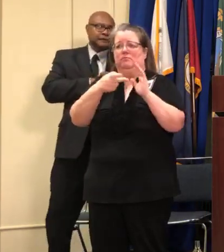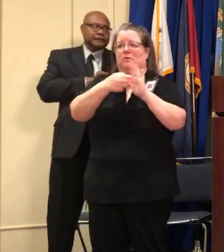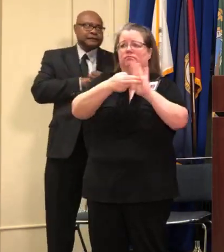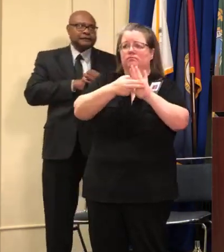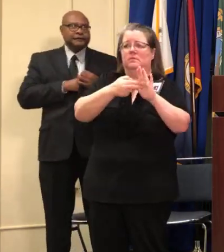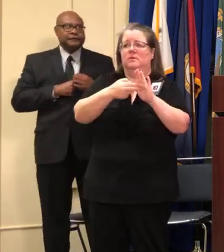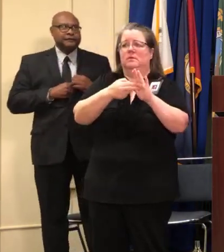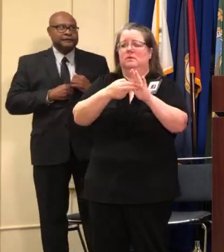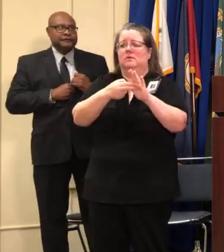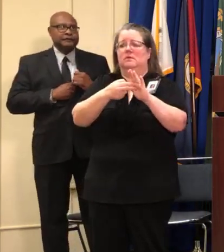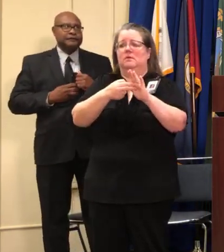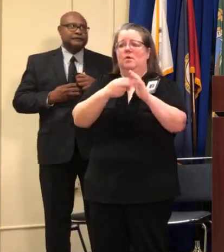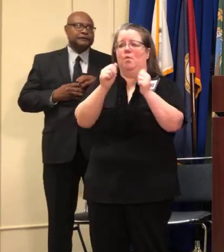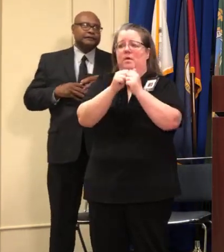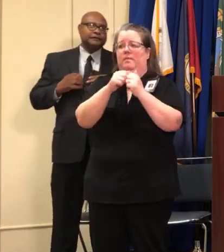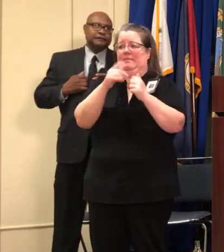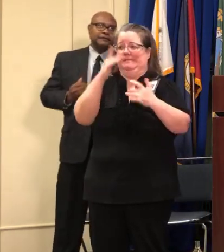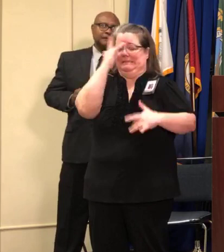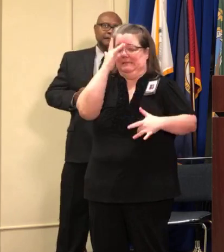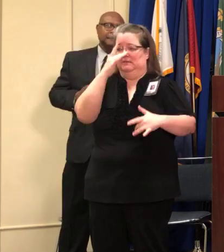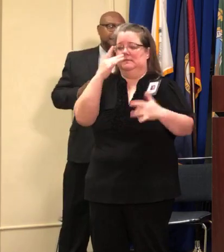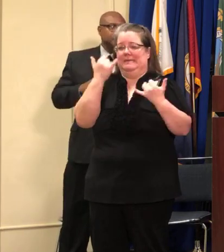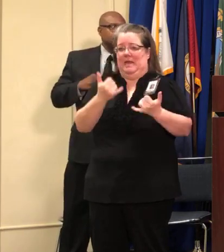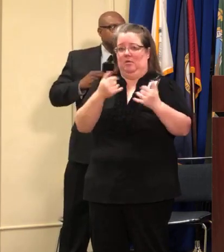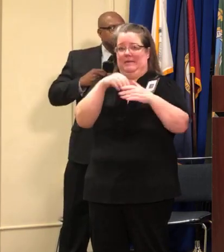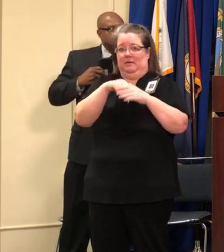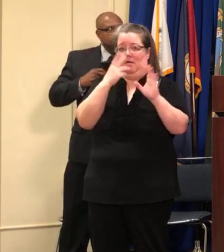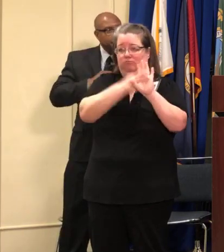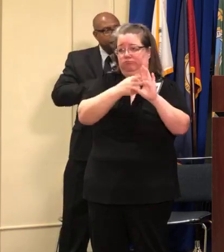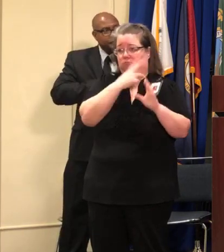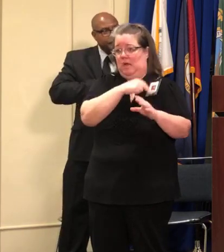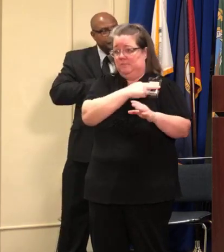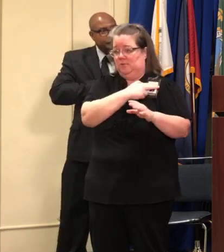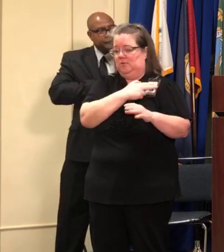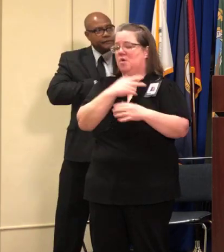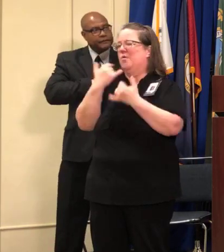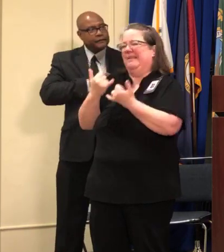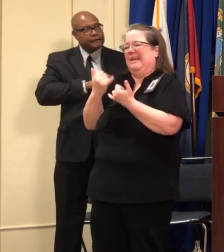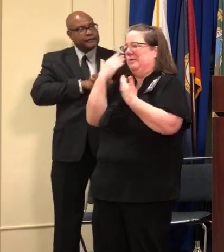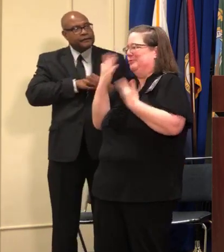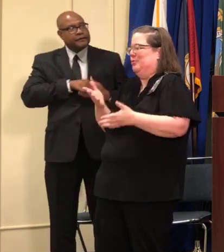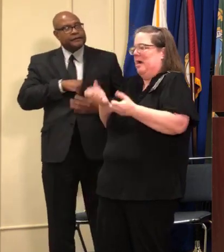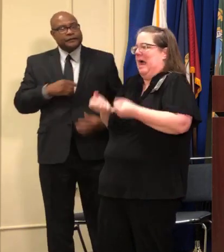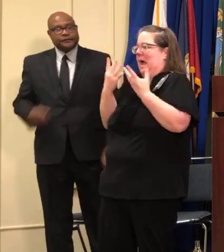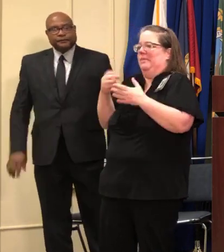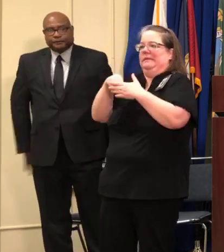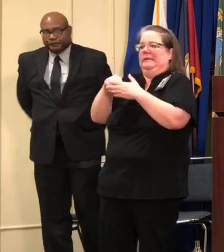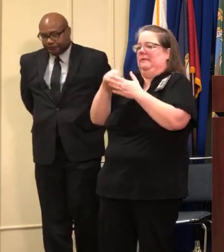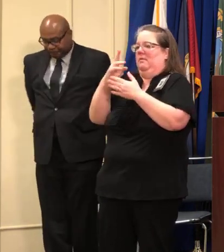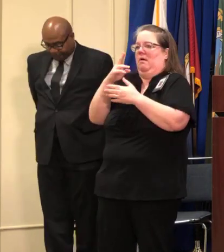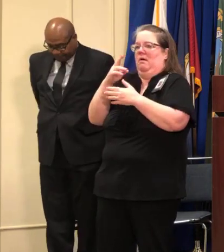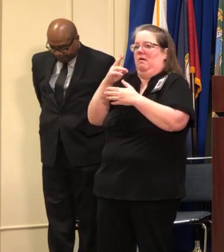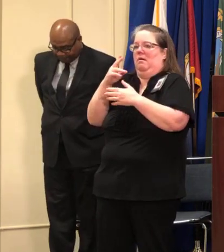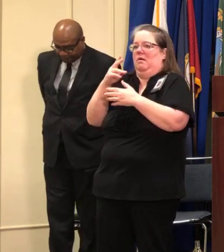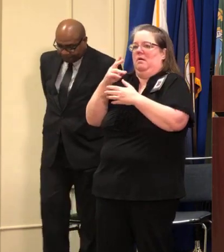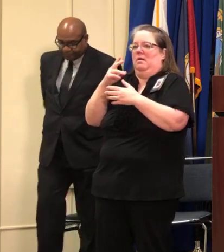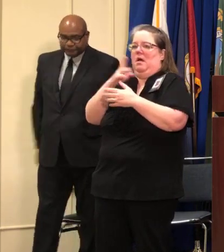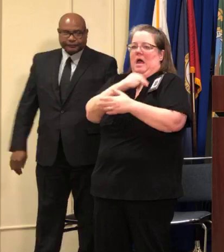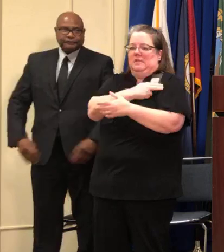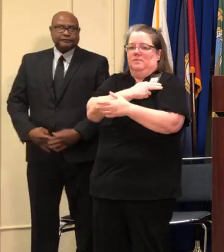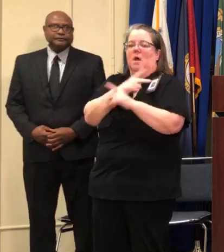currently hospitalized? I don't know the number that are currently hospitalized. What we believe is that